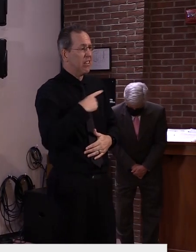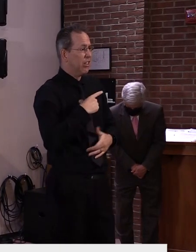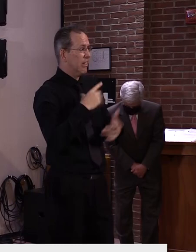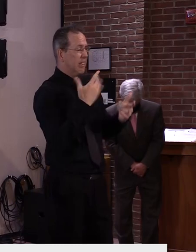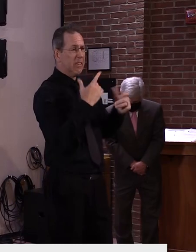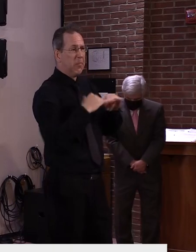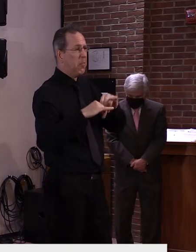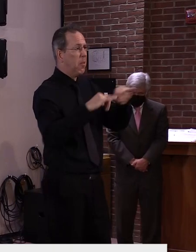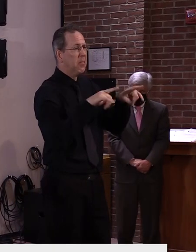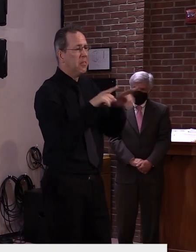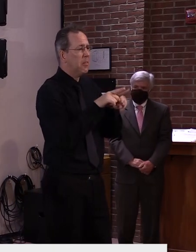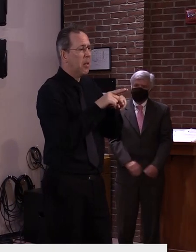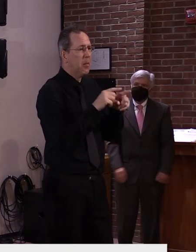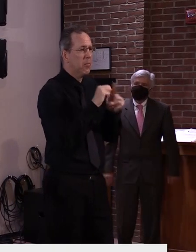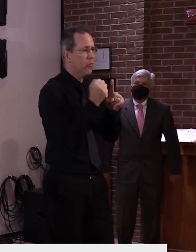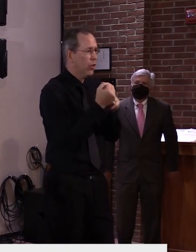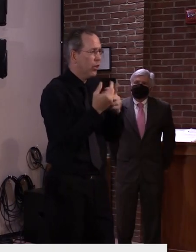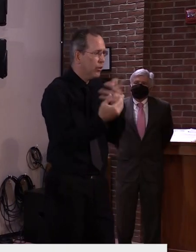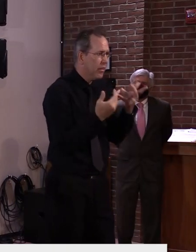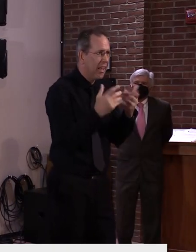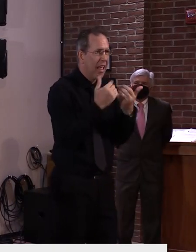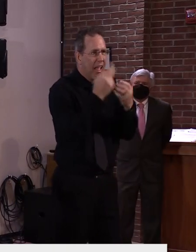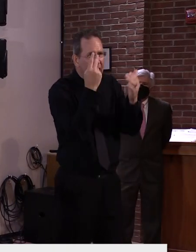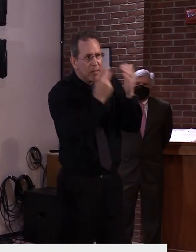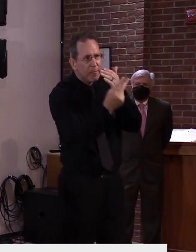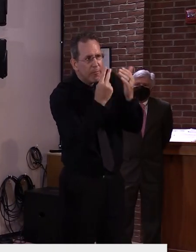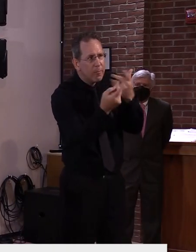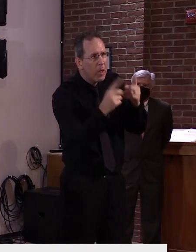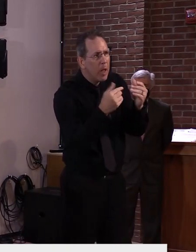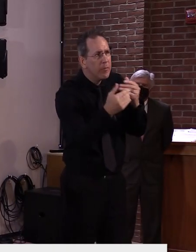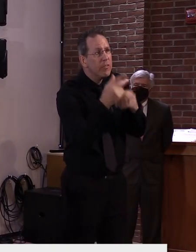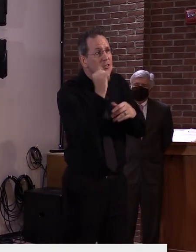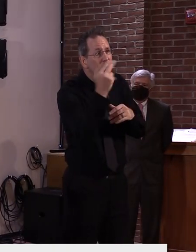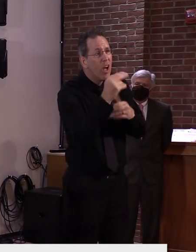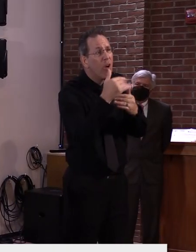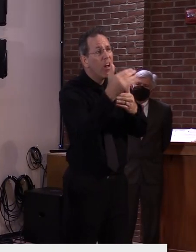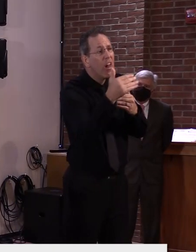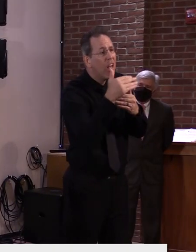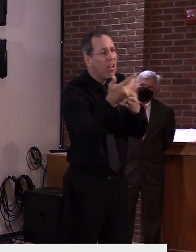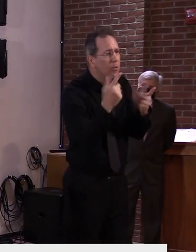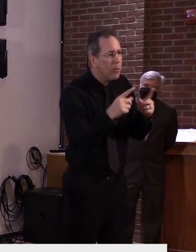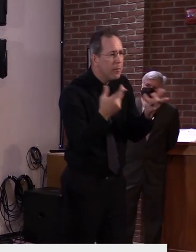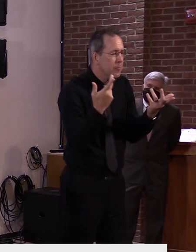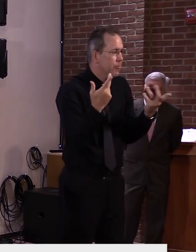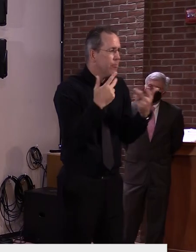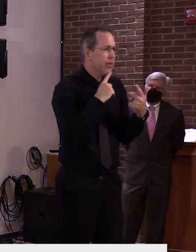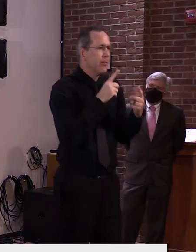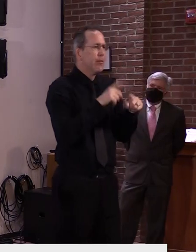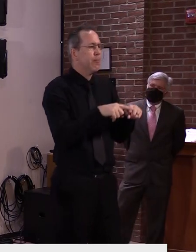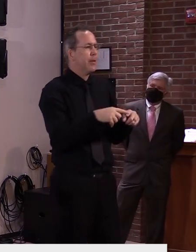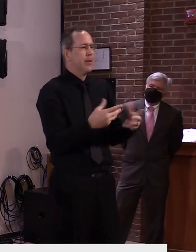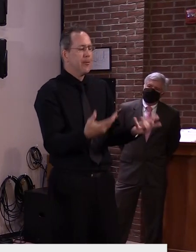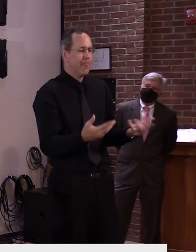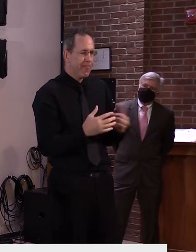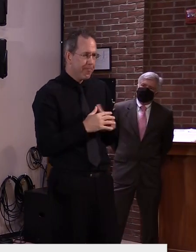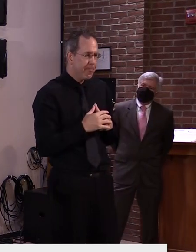trying to determine where we're going to be in January and whether, you know, a lot will depend on